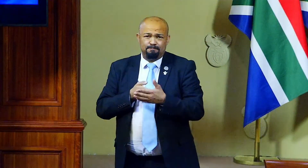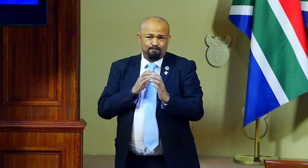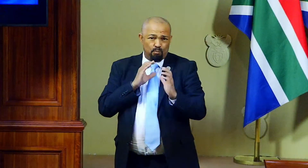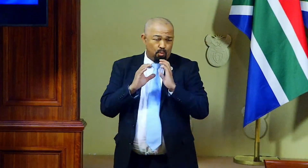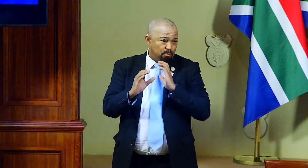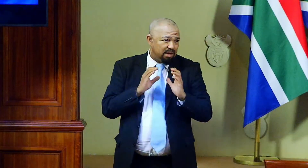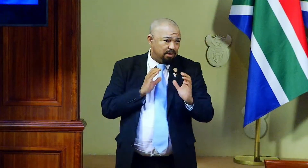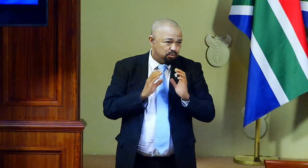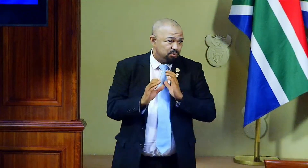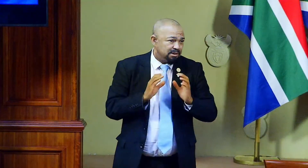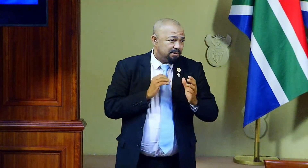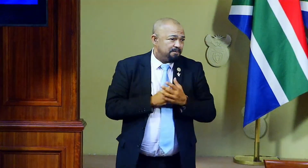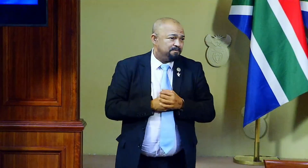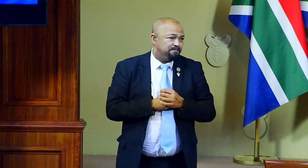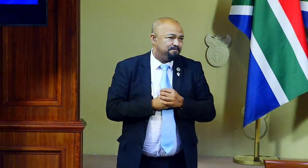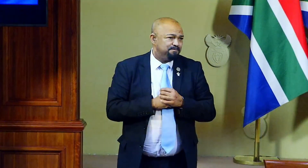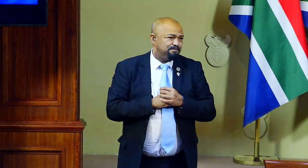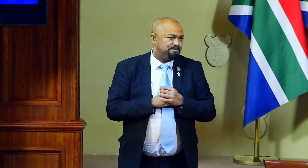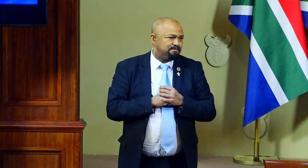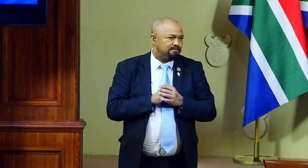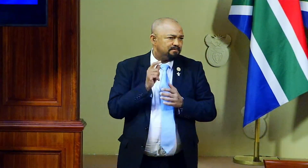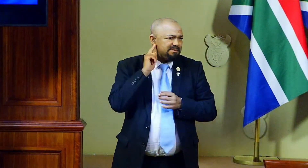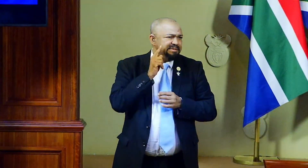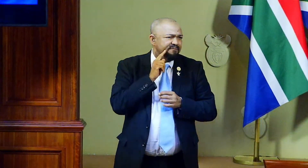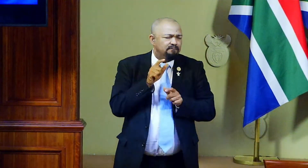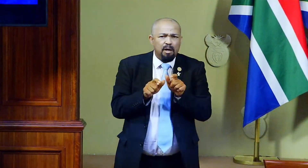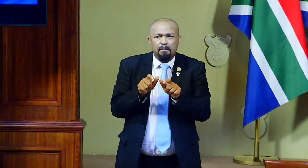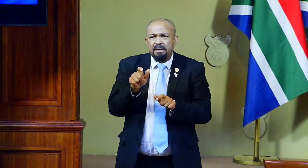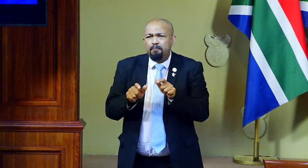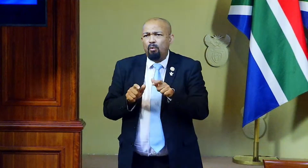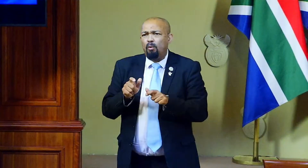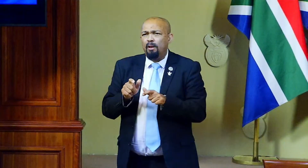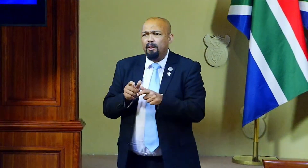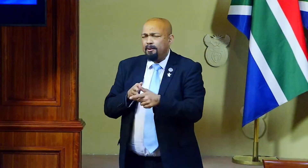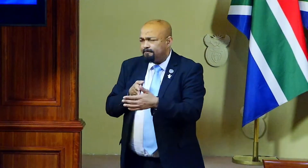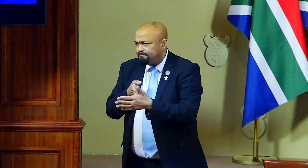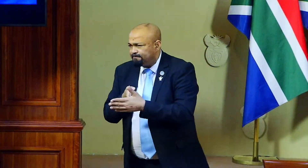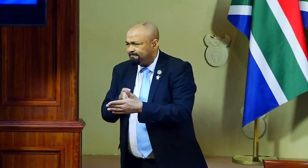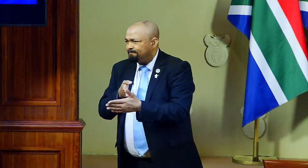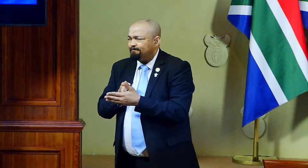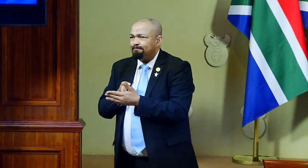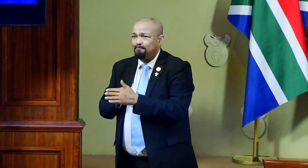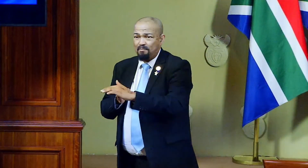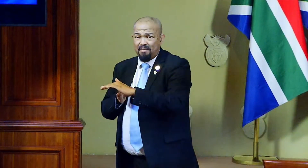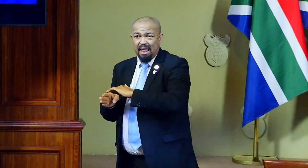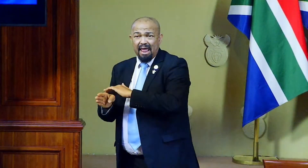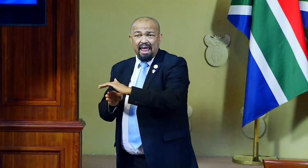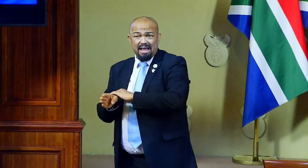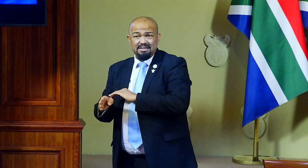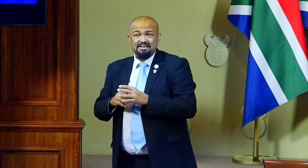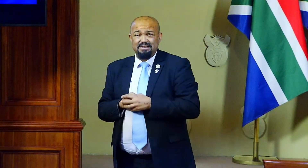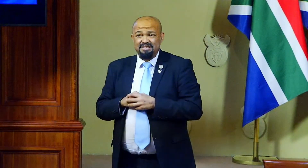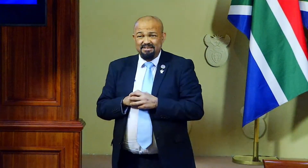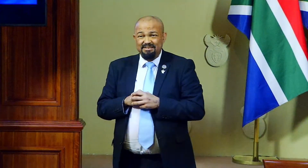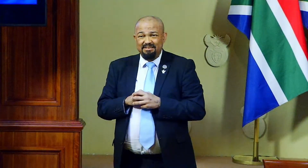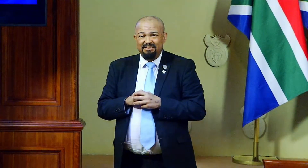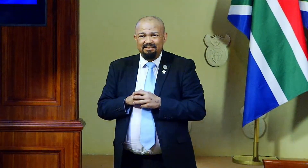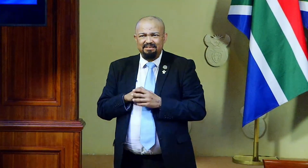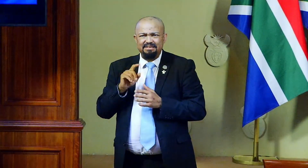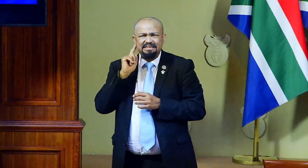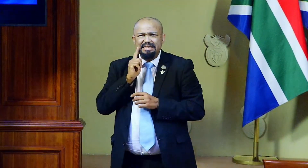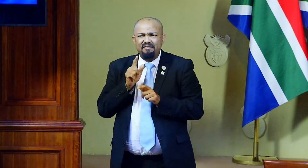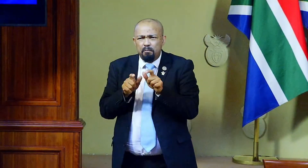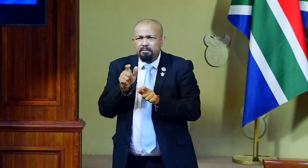Deaf people continue to have barriers in communicating, and also barriers in